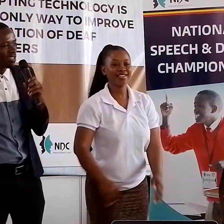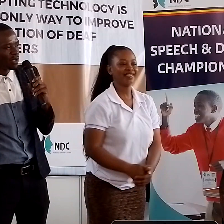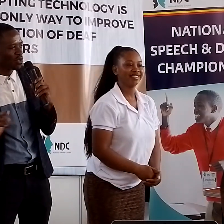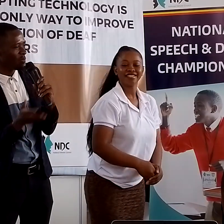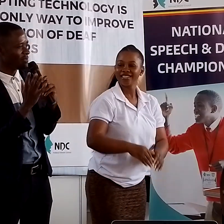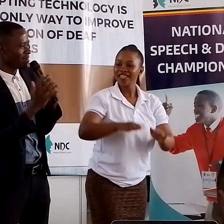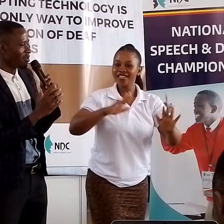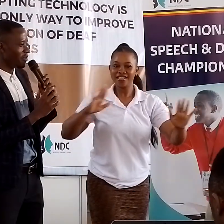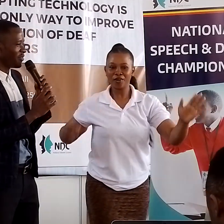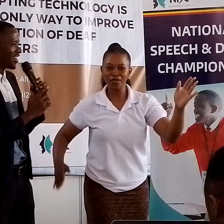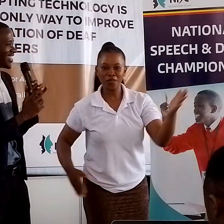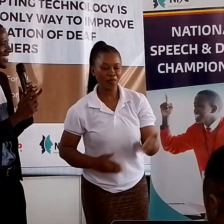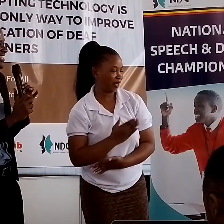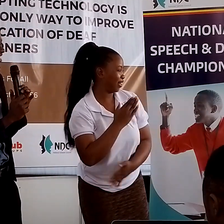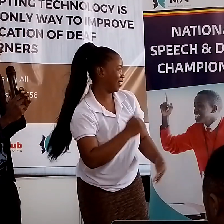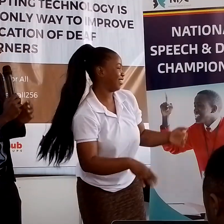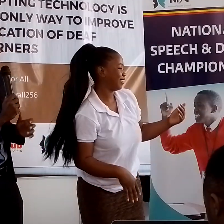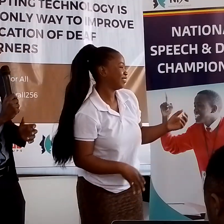That they are going to sweep them off.